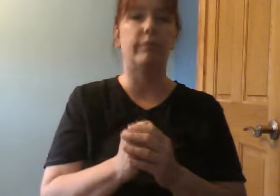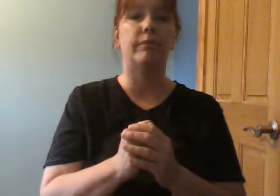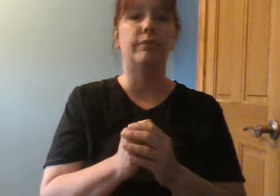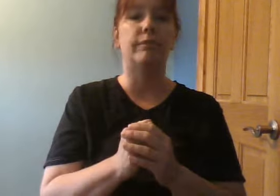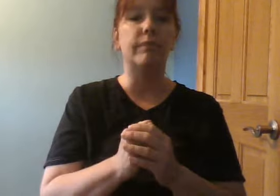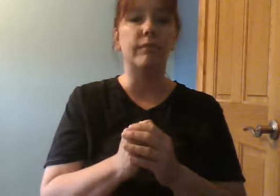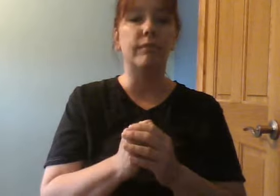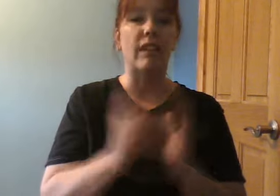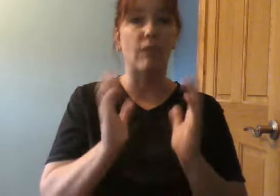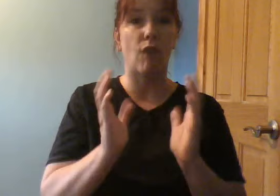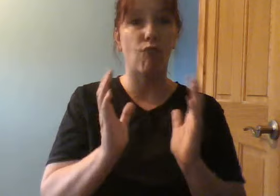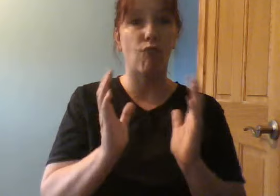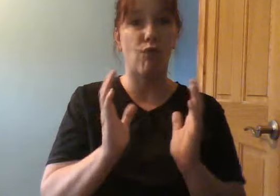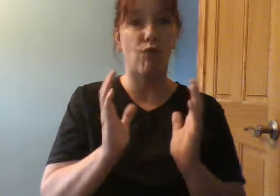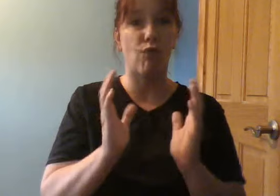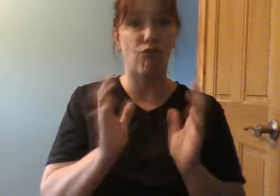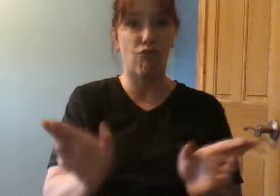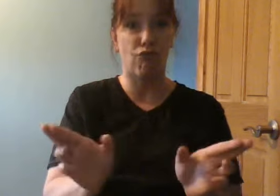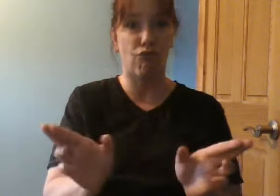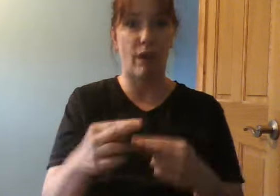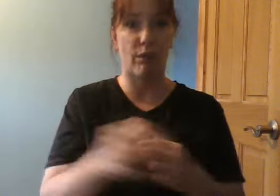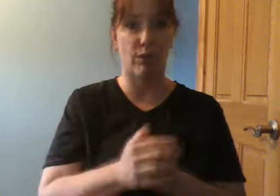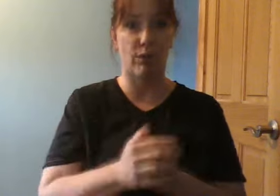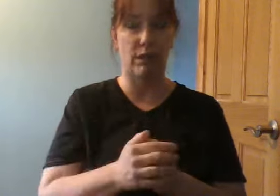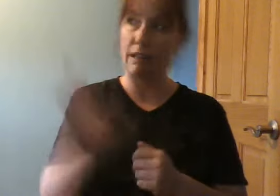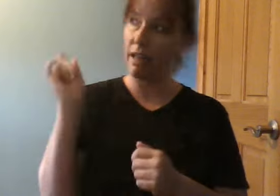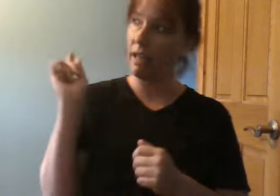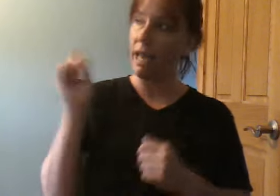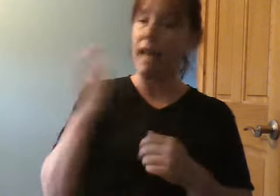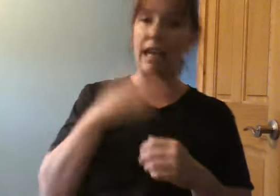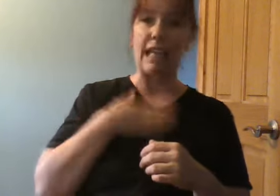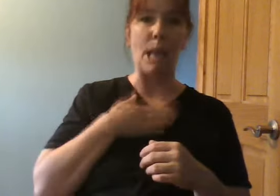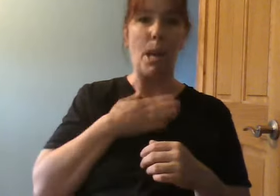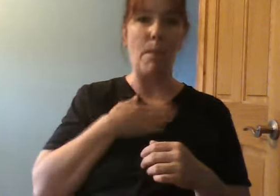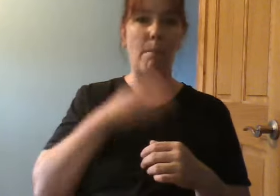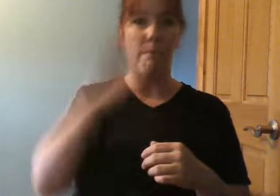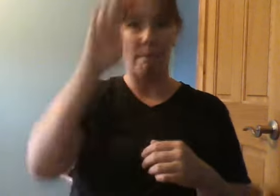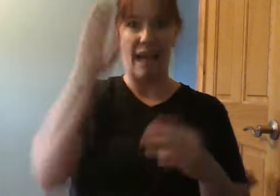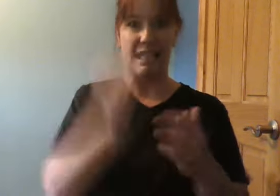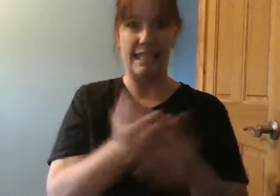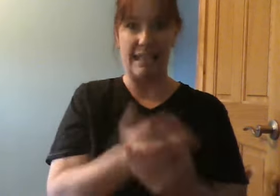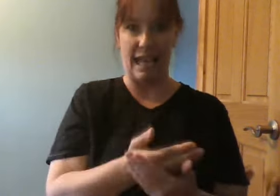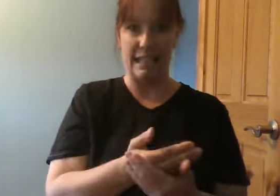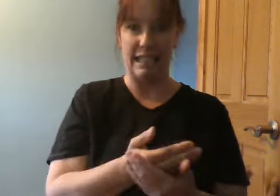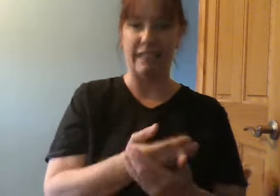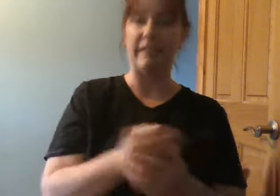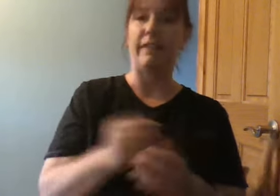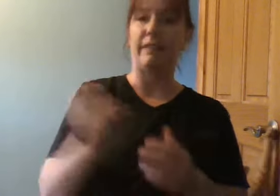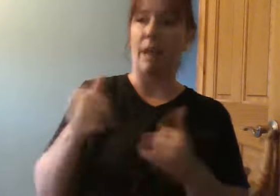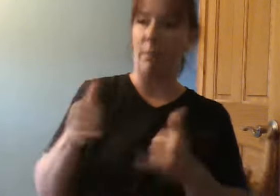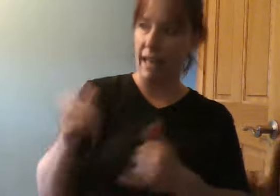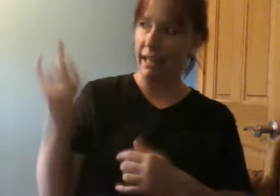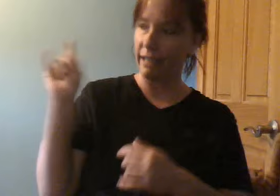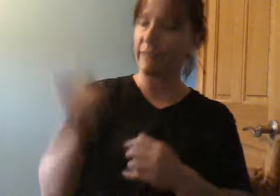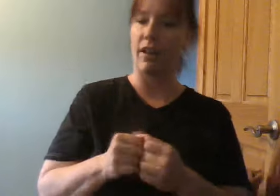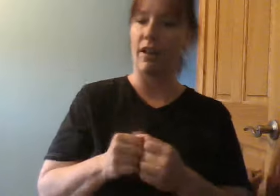rooms. I'm very proud of that picture. That's my son playing in his band with his friends for the first ever gig, I believe